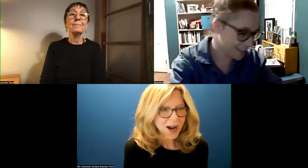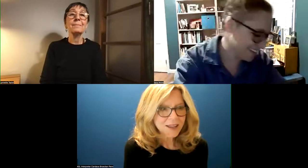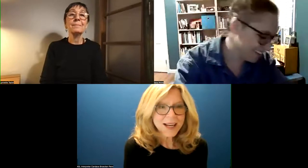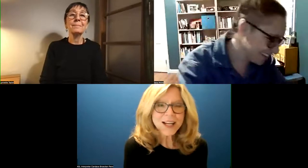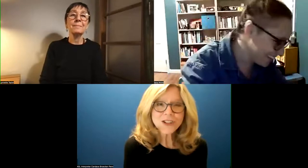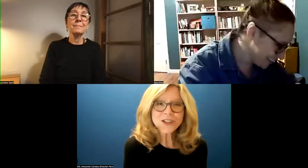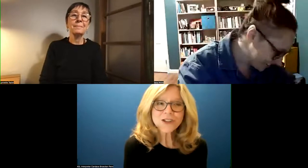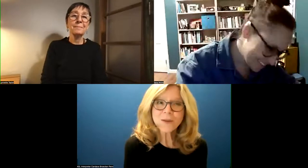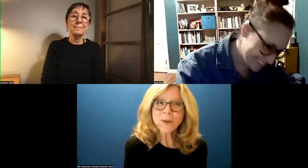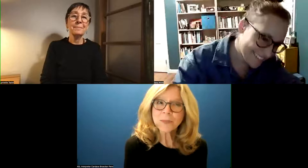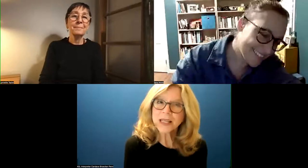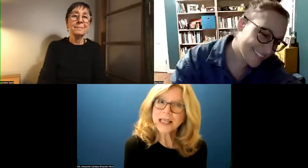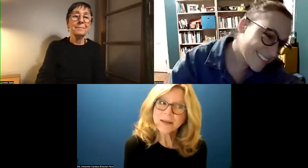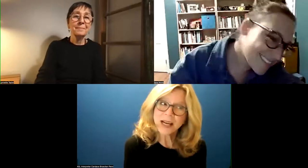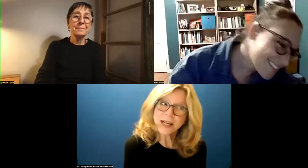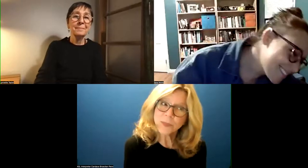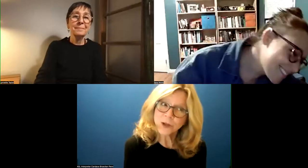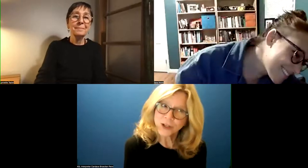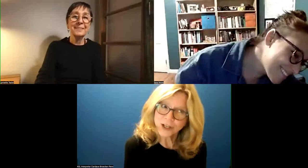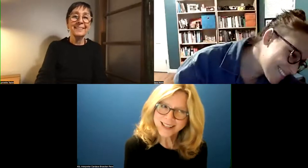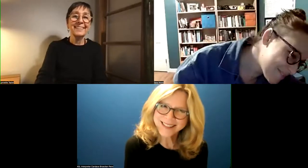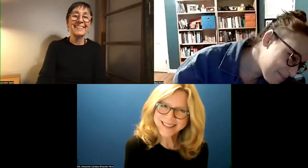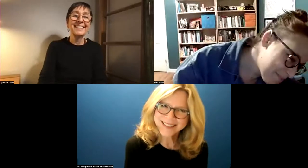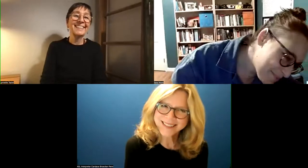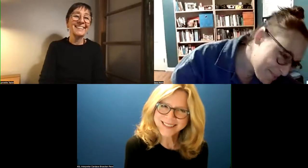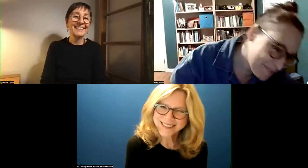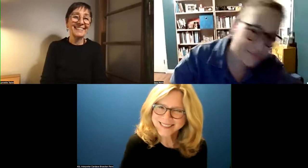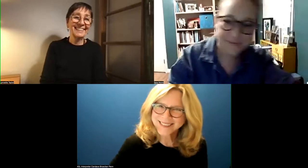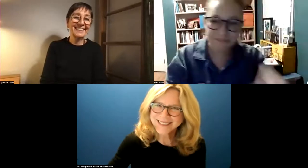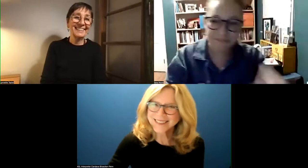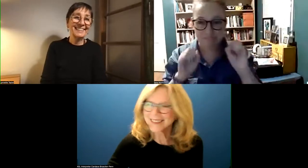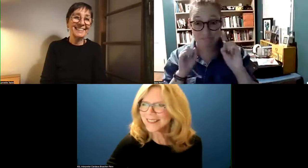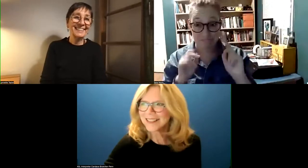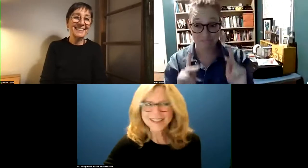So I think I should start by plugging in my computer.